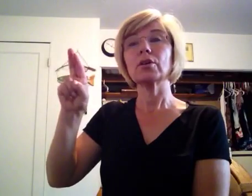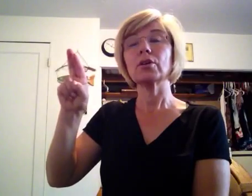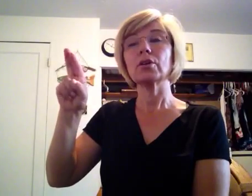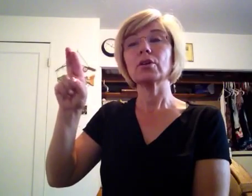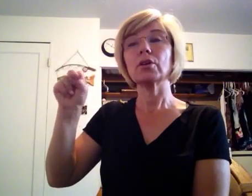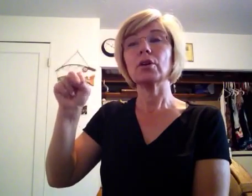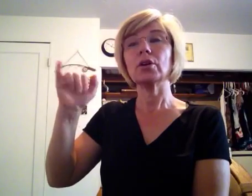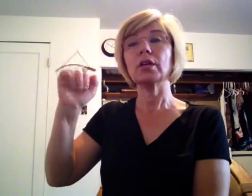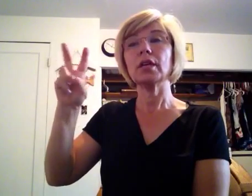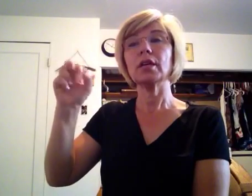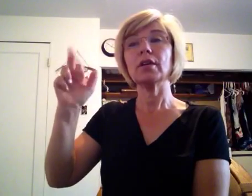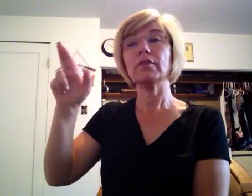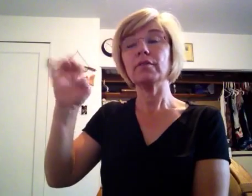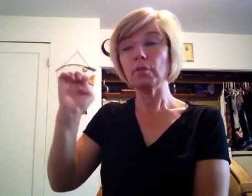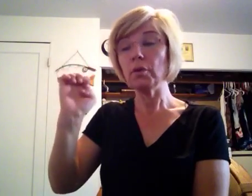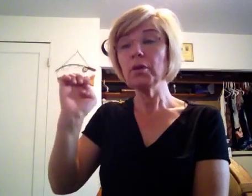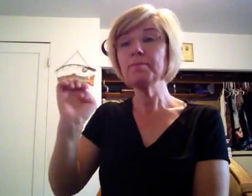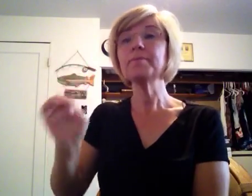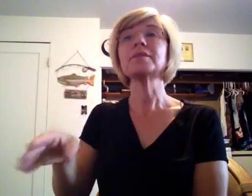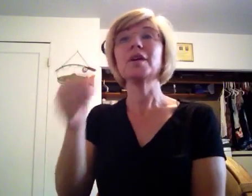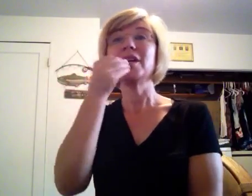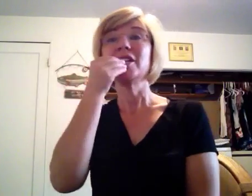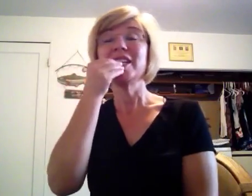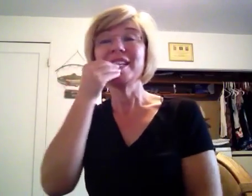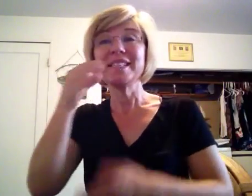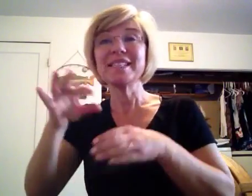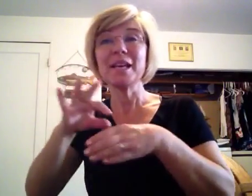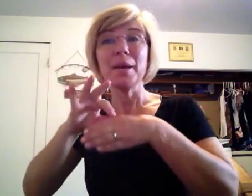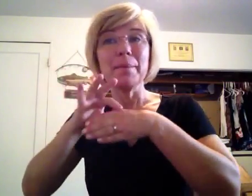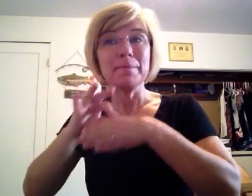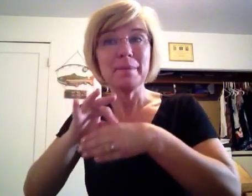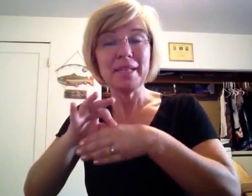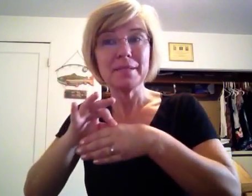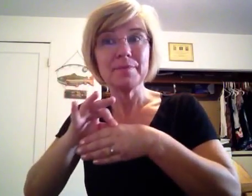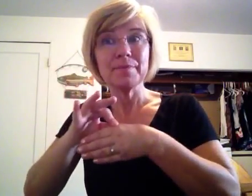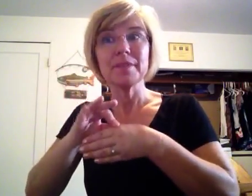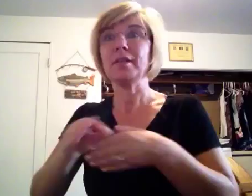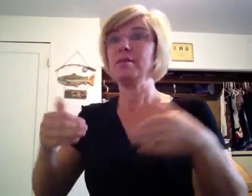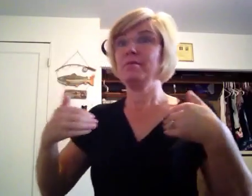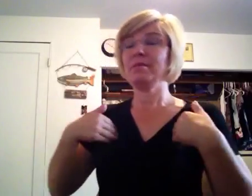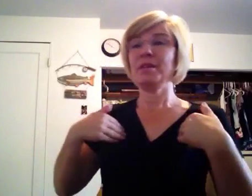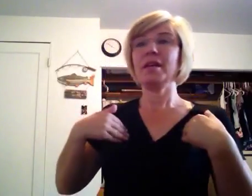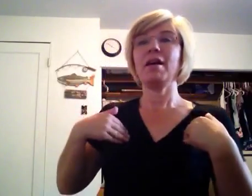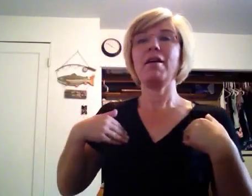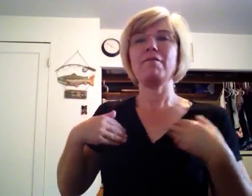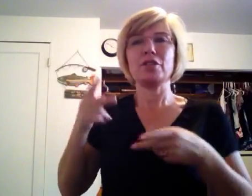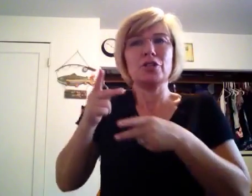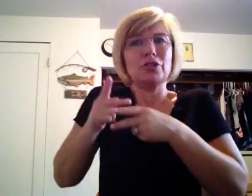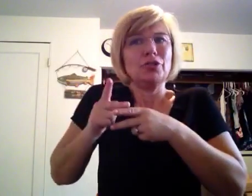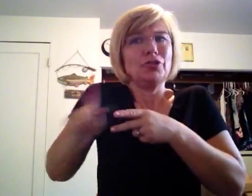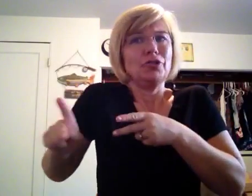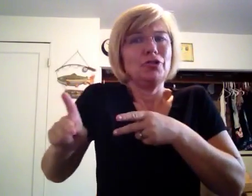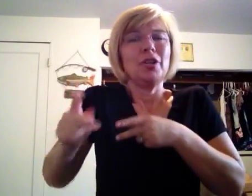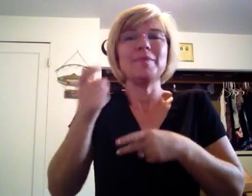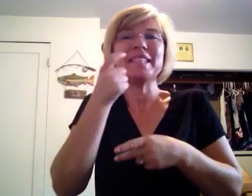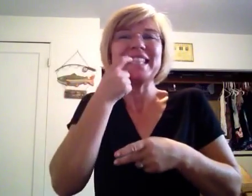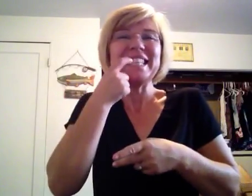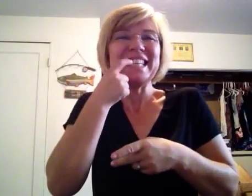Carnivores have sharp teeth, usually so they can bite into meat. These animals are animals that eat mainly meat.